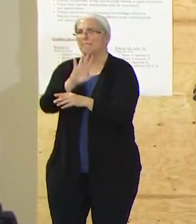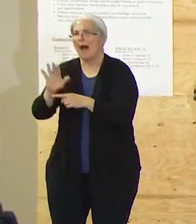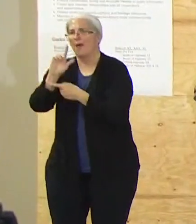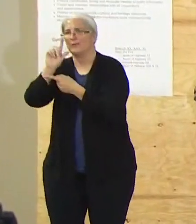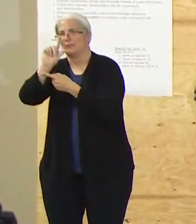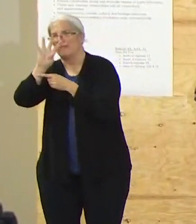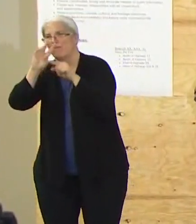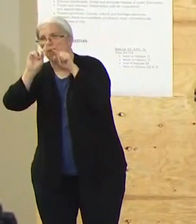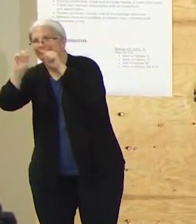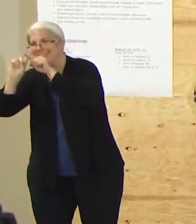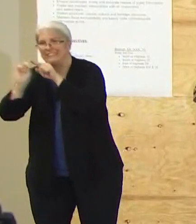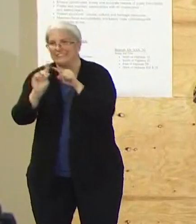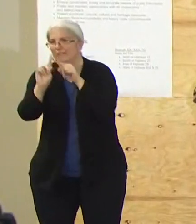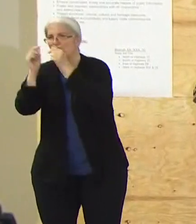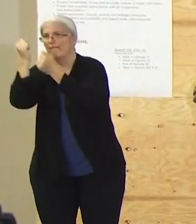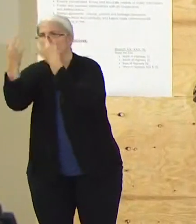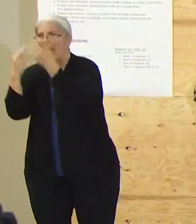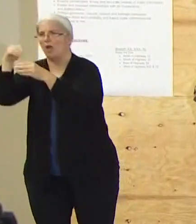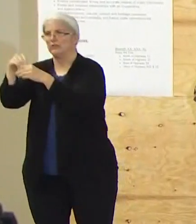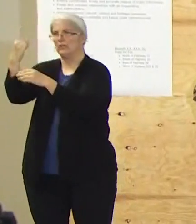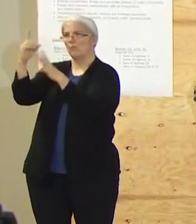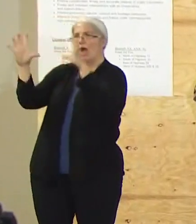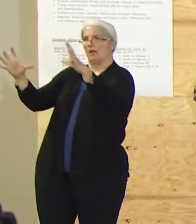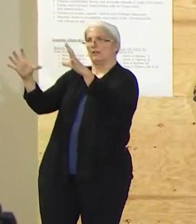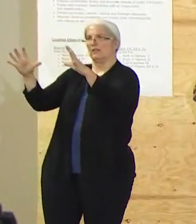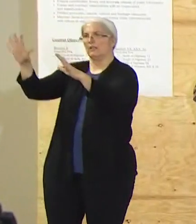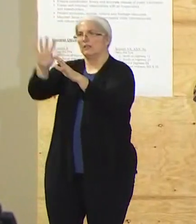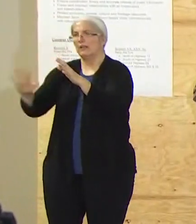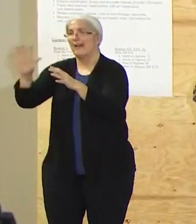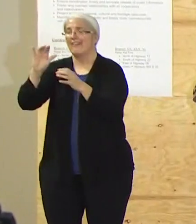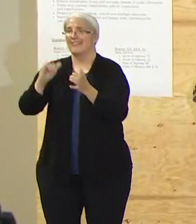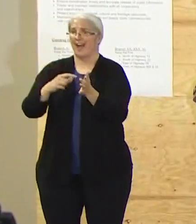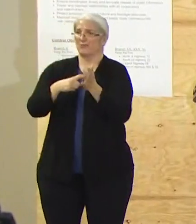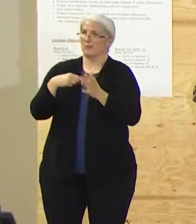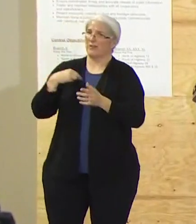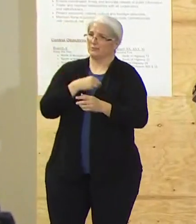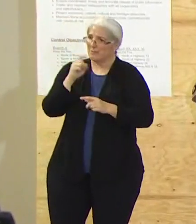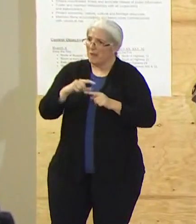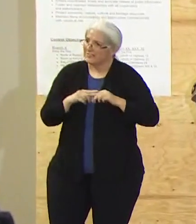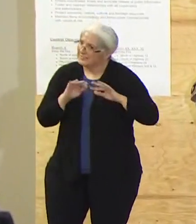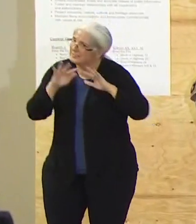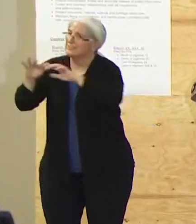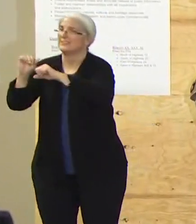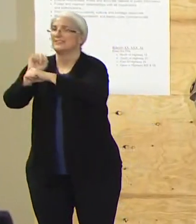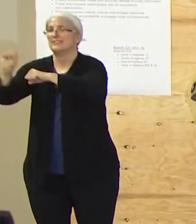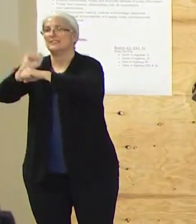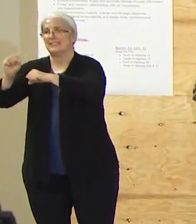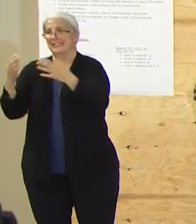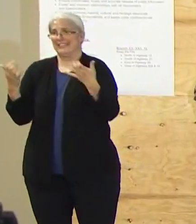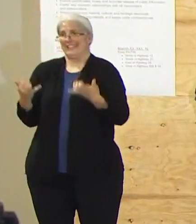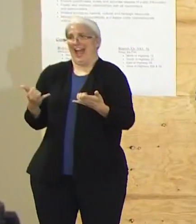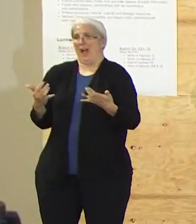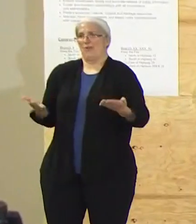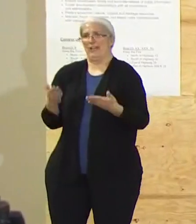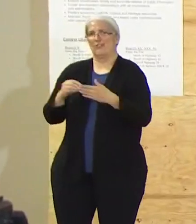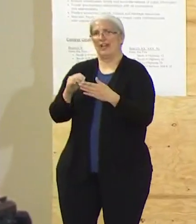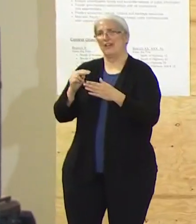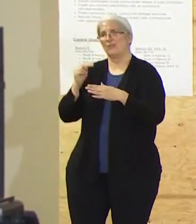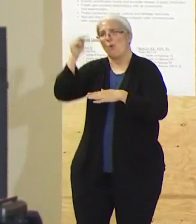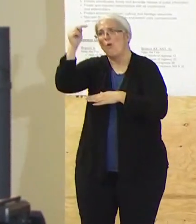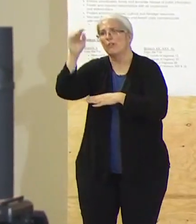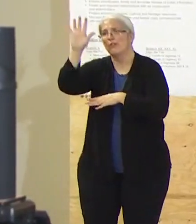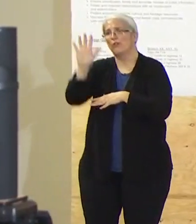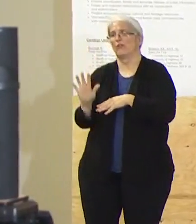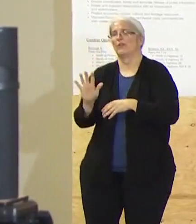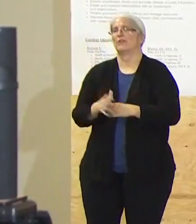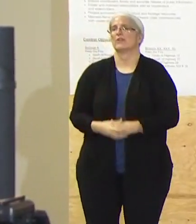commands like the one we have assembled here today, all up and down primarily the northern part of the state.